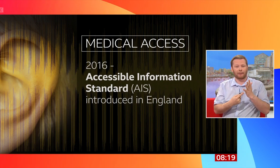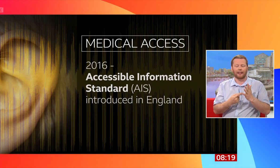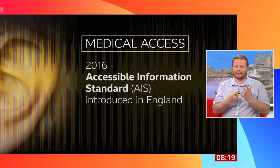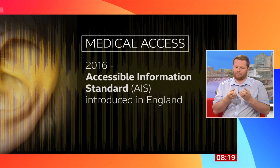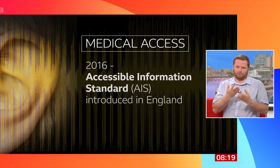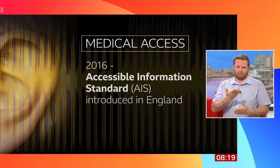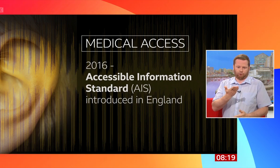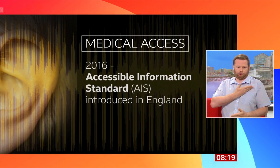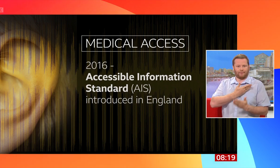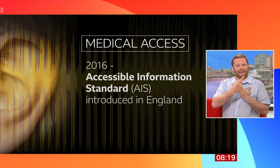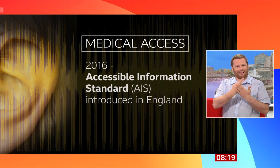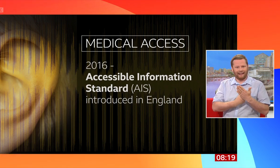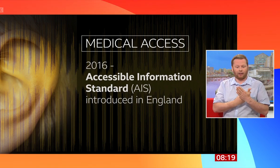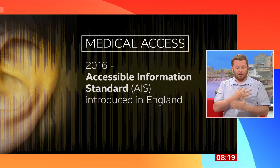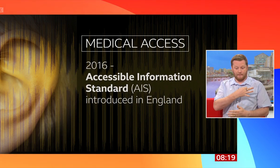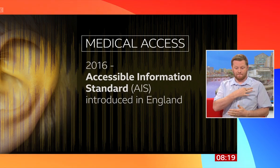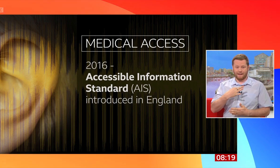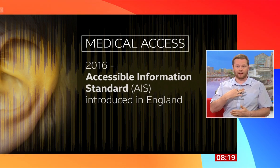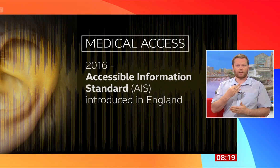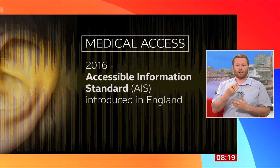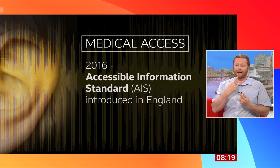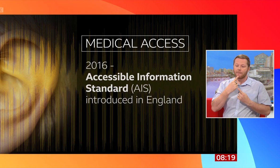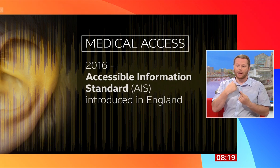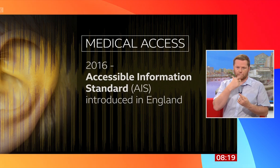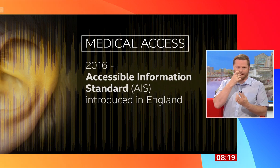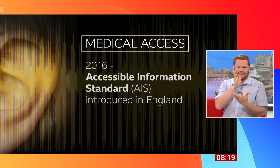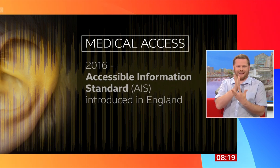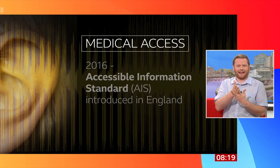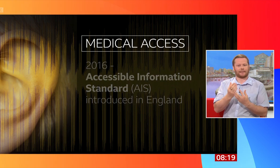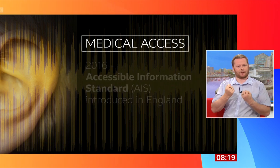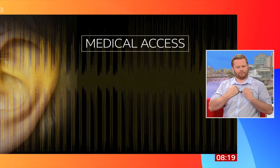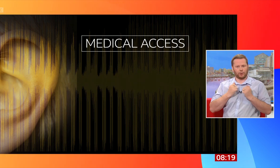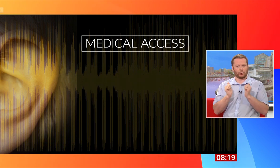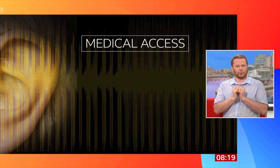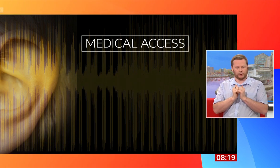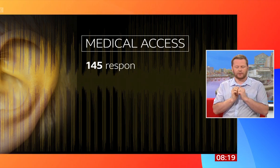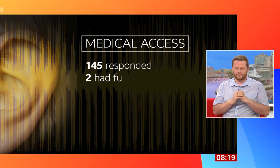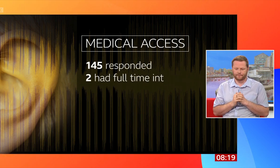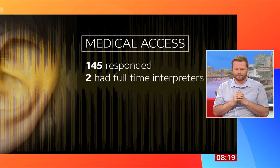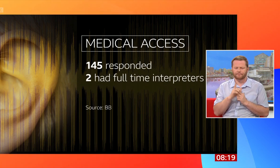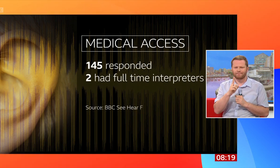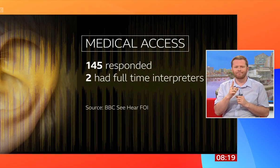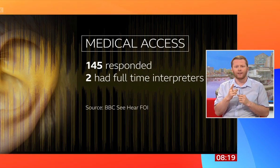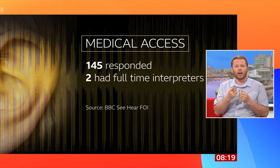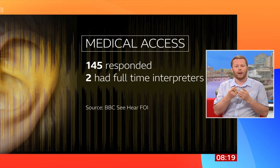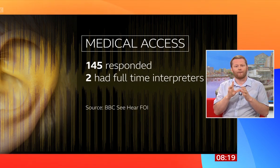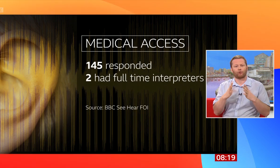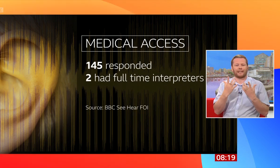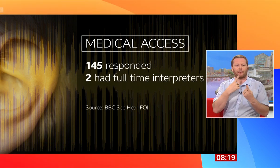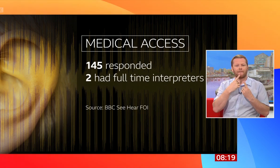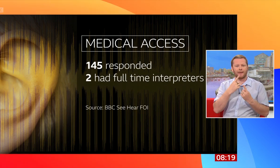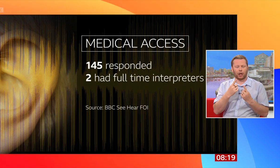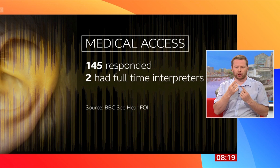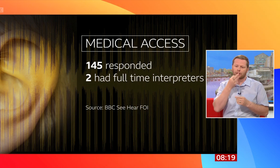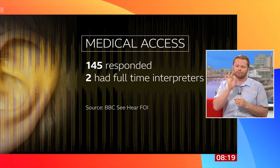right to have their medical access needs met in a way that worked for them. But a Freedom of Information request has revealed this